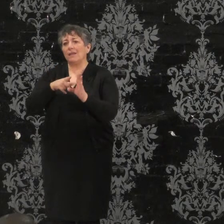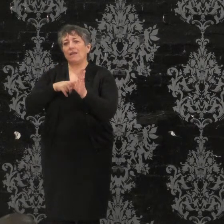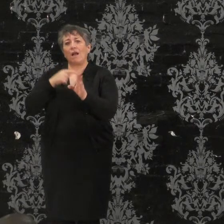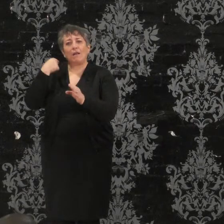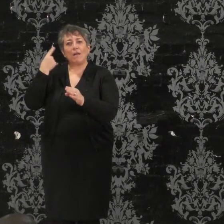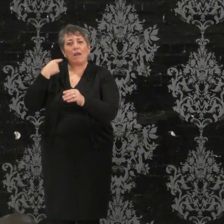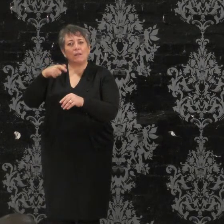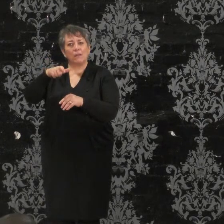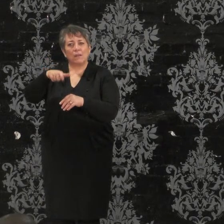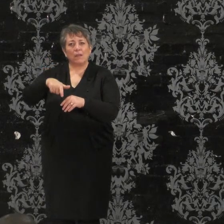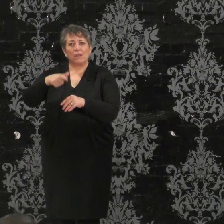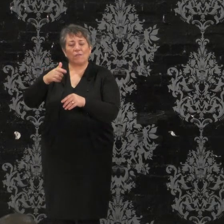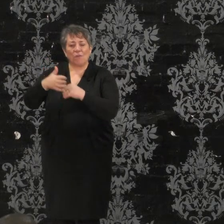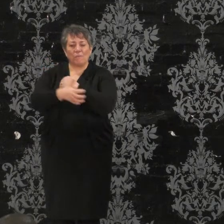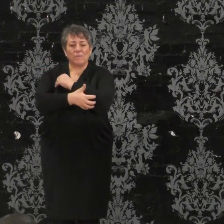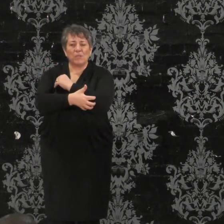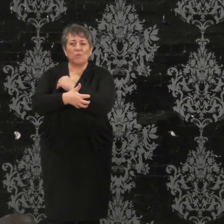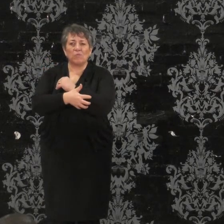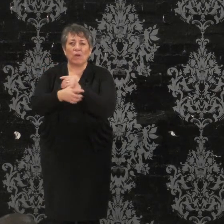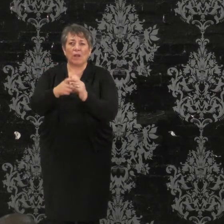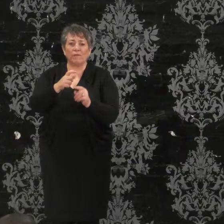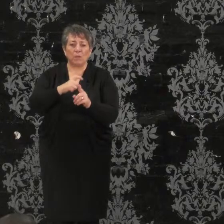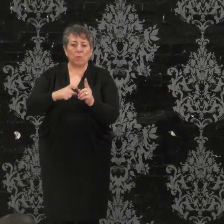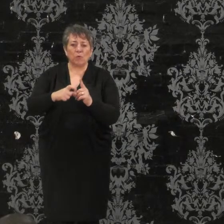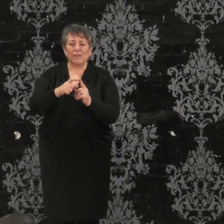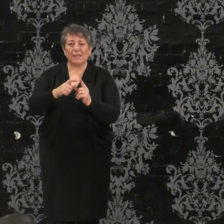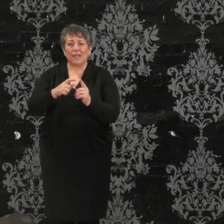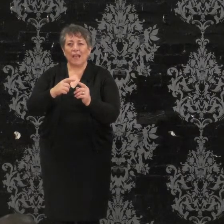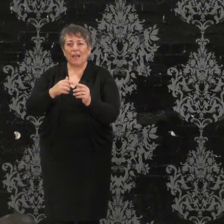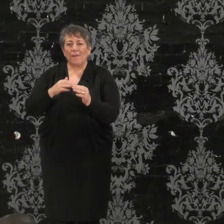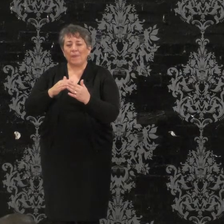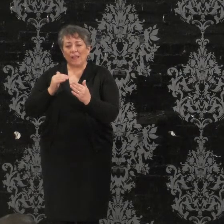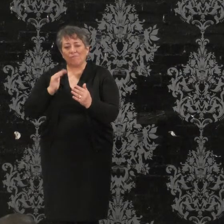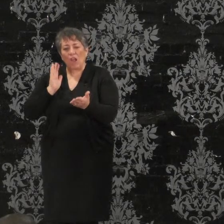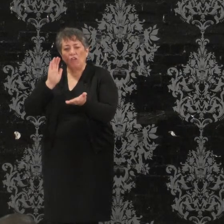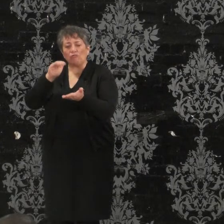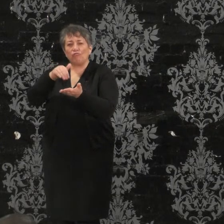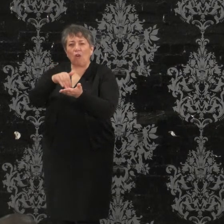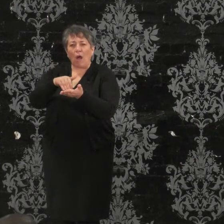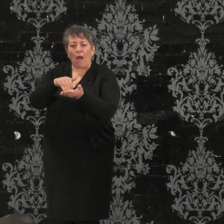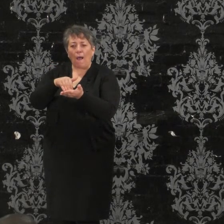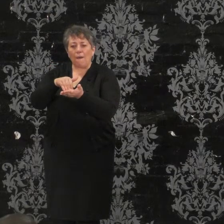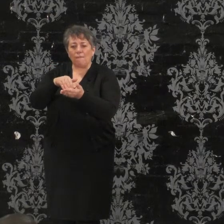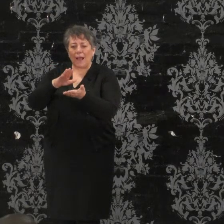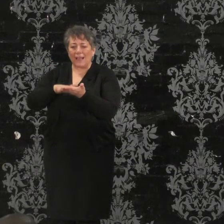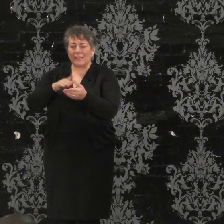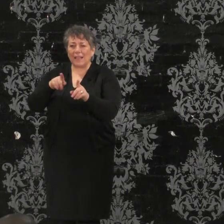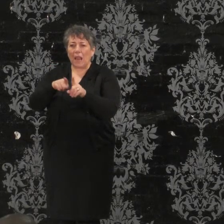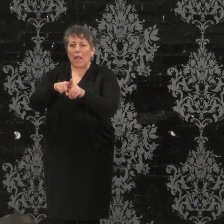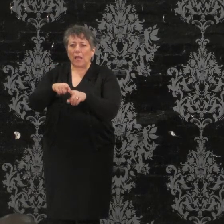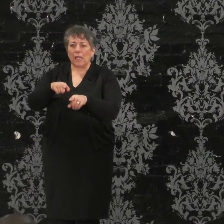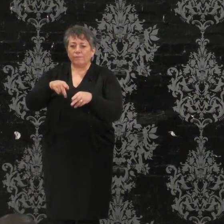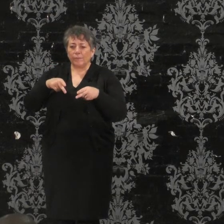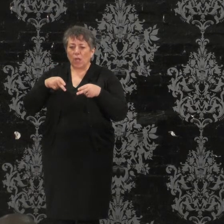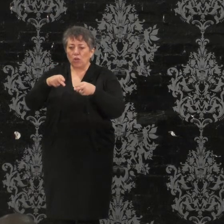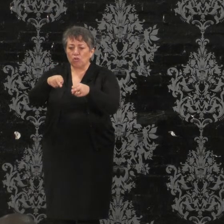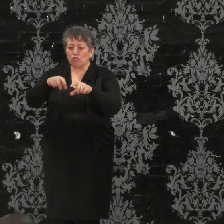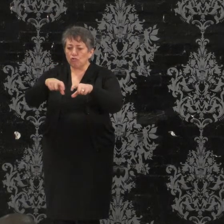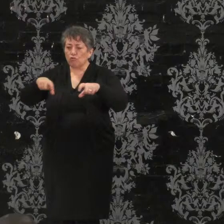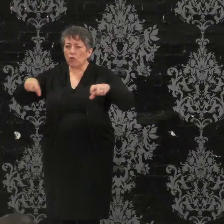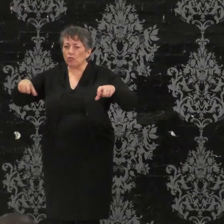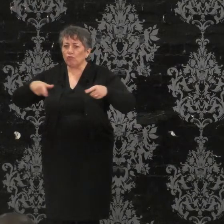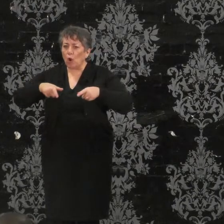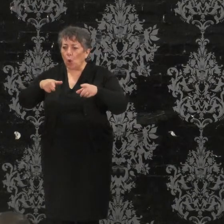communities often reach key crossroads in their lives. And without the necessary support at these